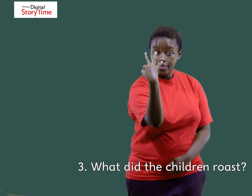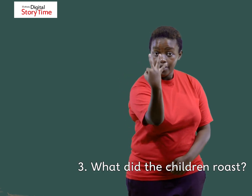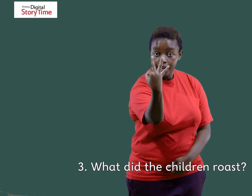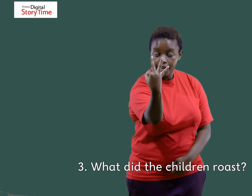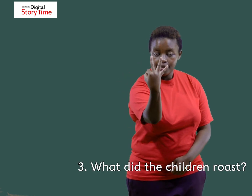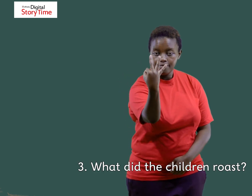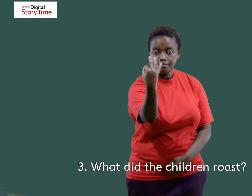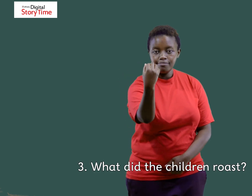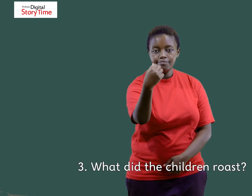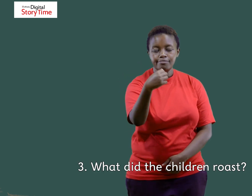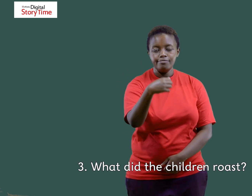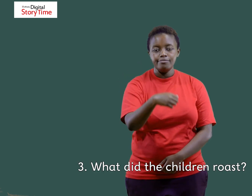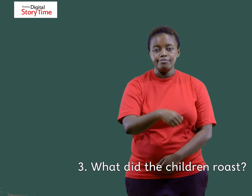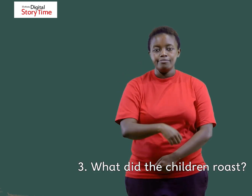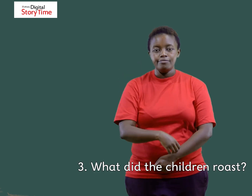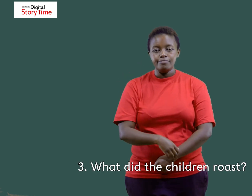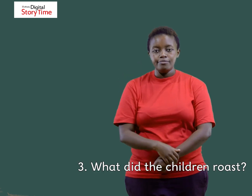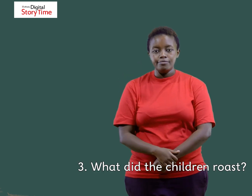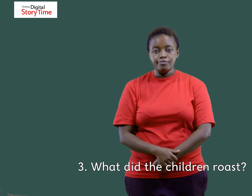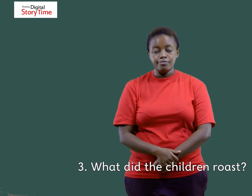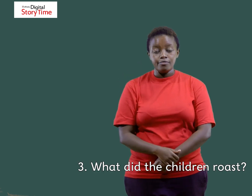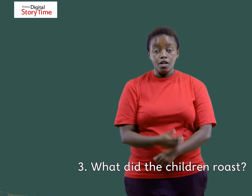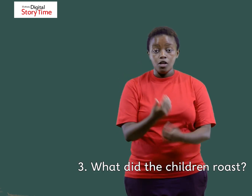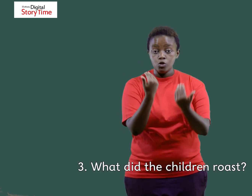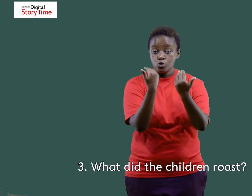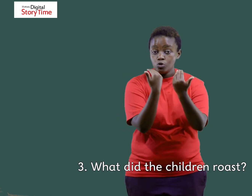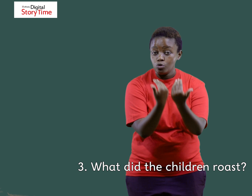Number 3. What did the children roast?